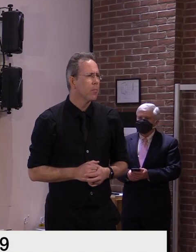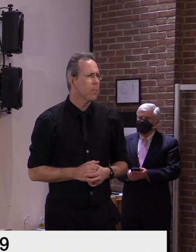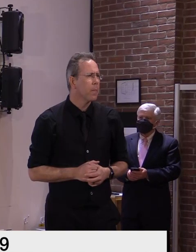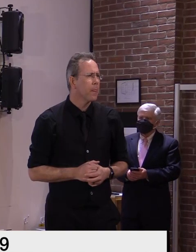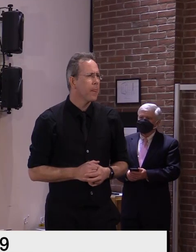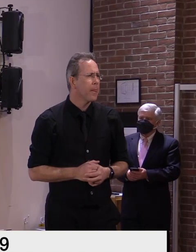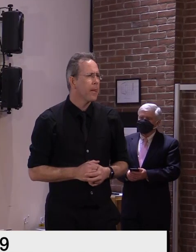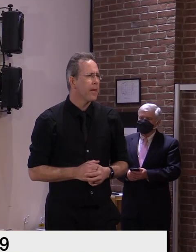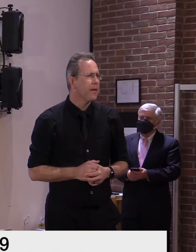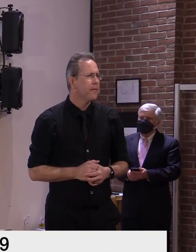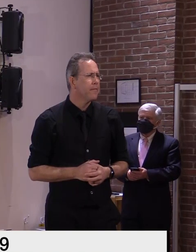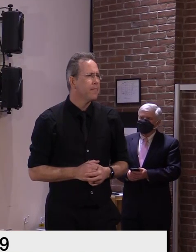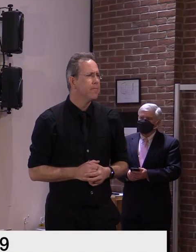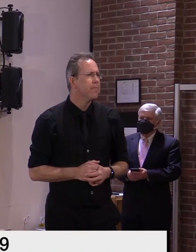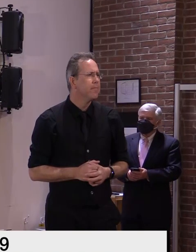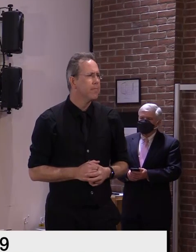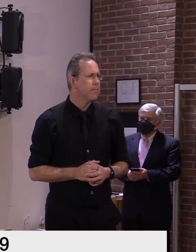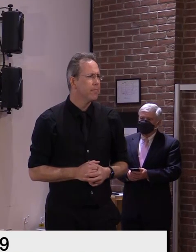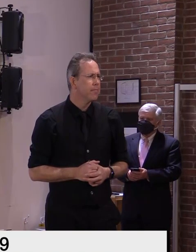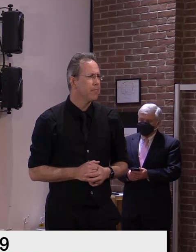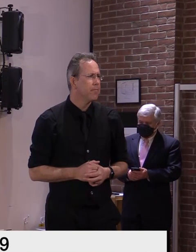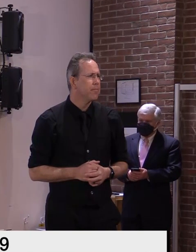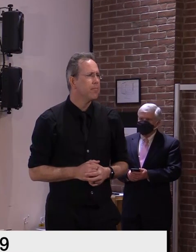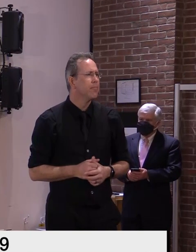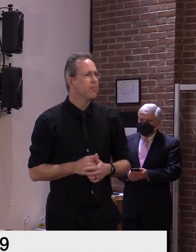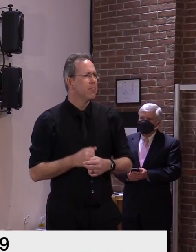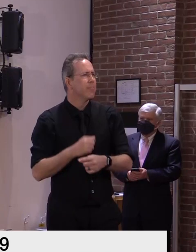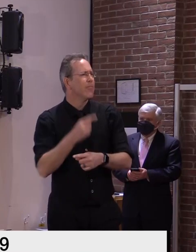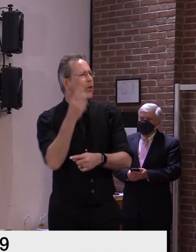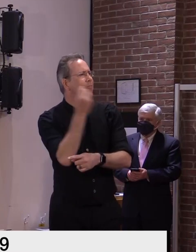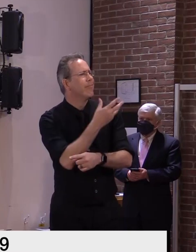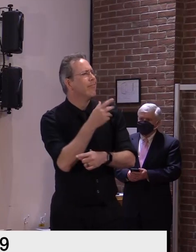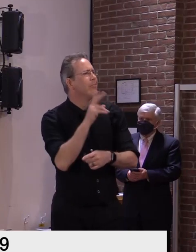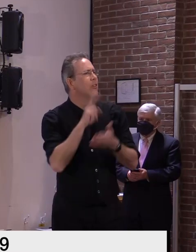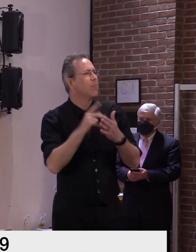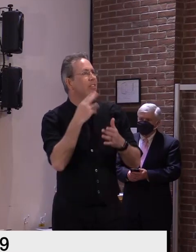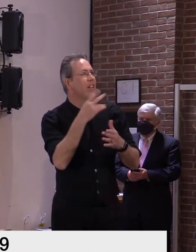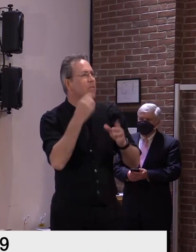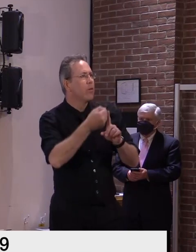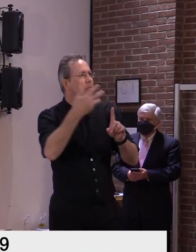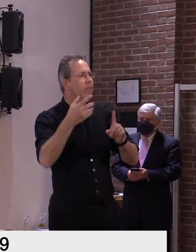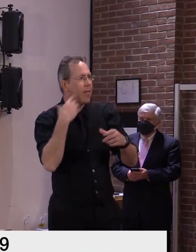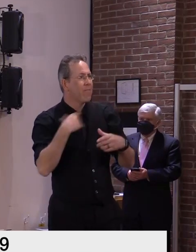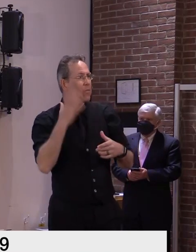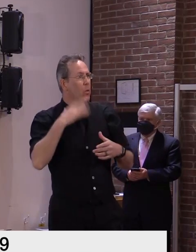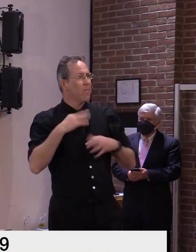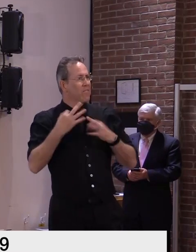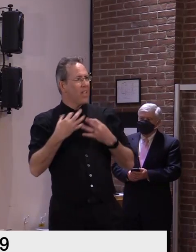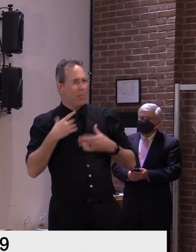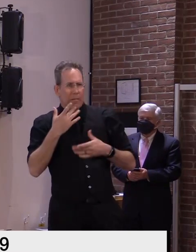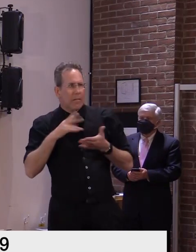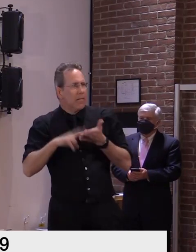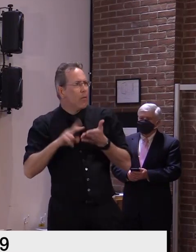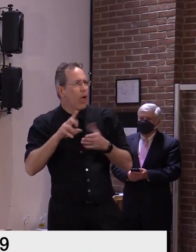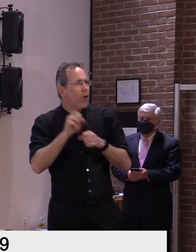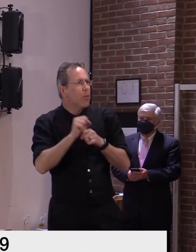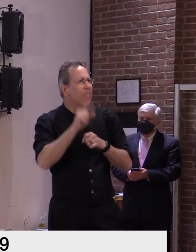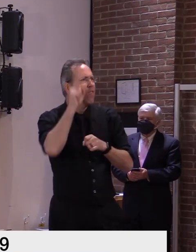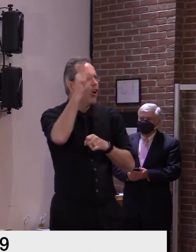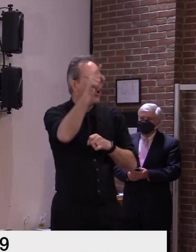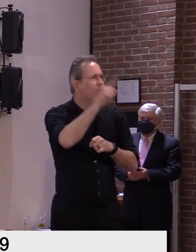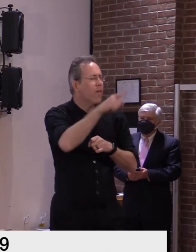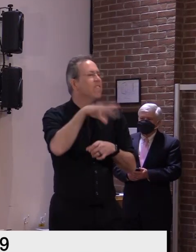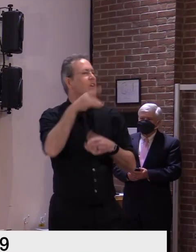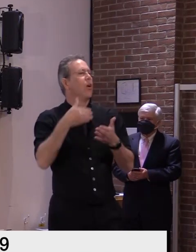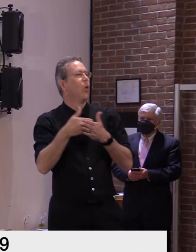So thank you for all of that. Yeah, and I do think that's relieving some capacity as well. So someone who finds